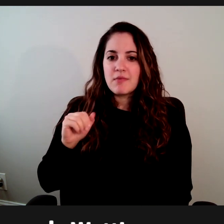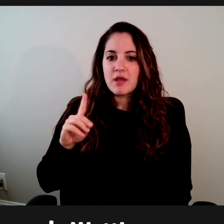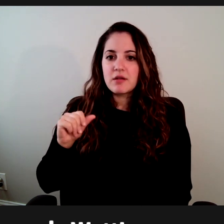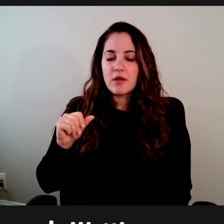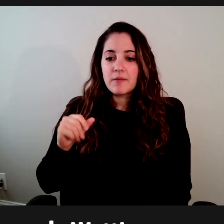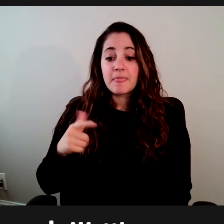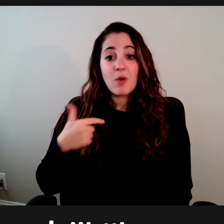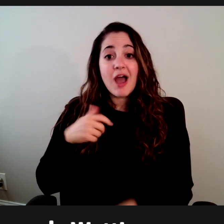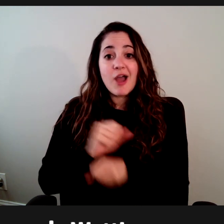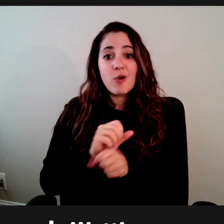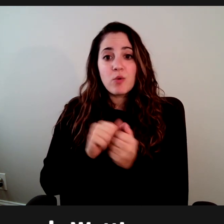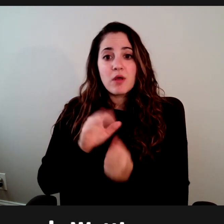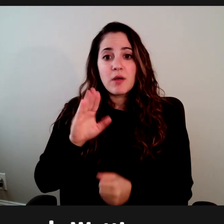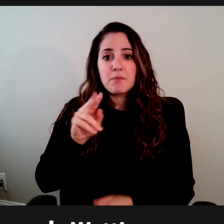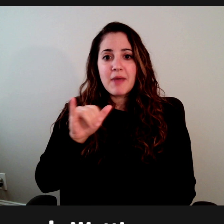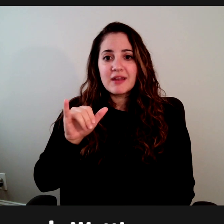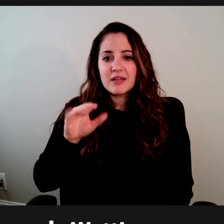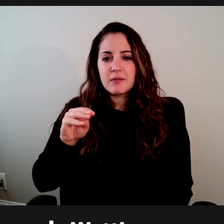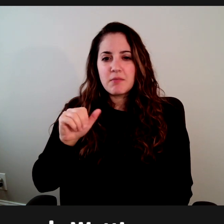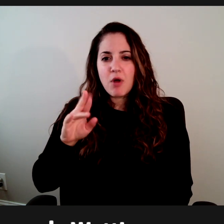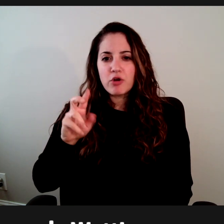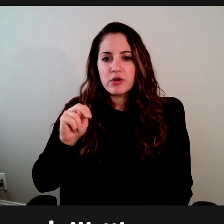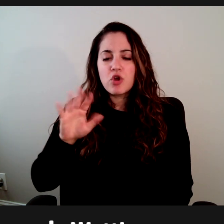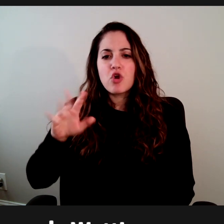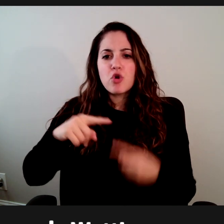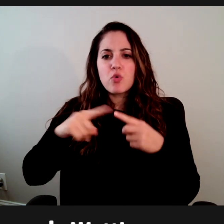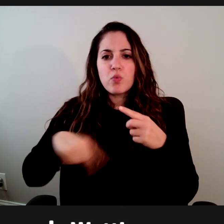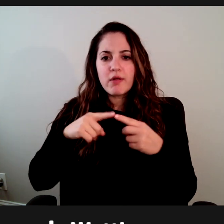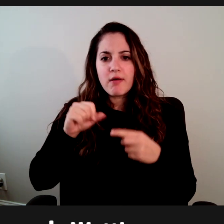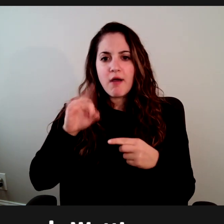So I work a lot with Betty Martin's Wheel of Consent,